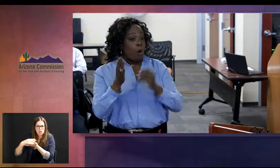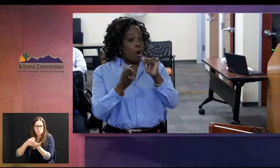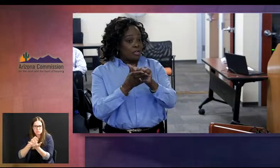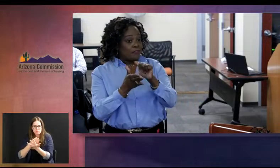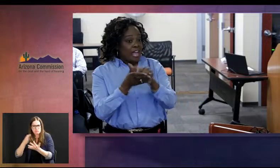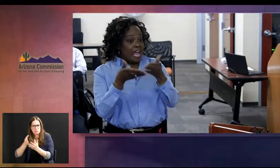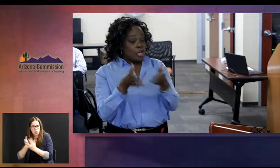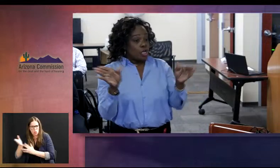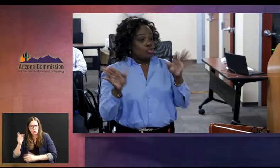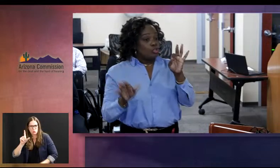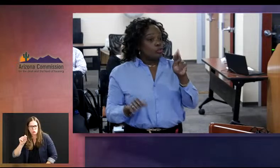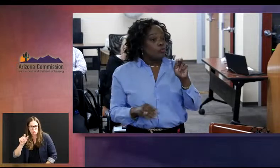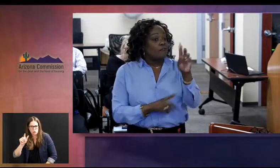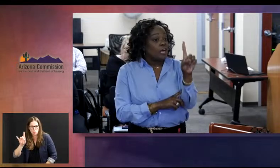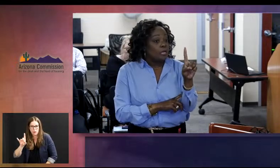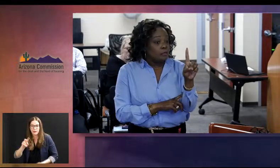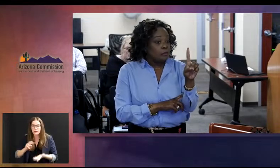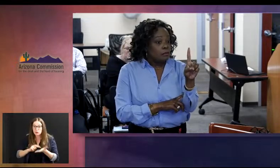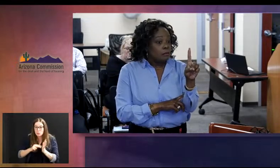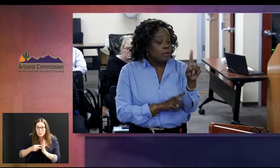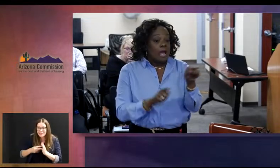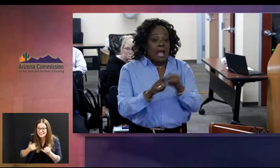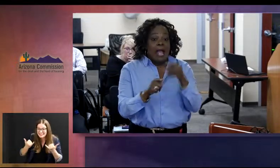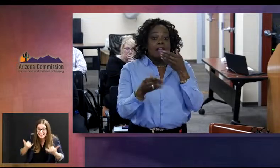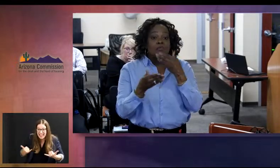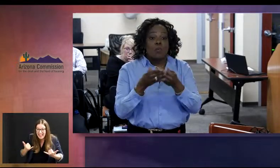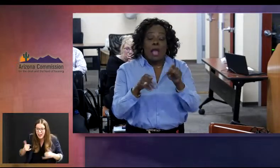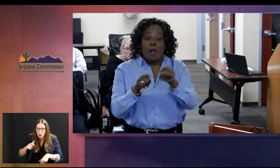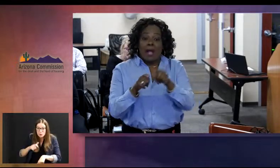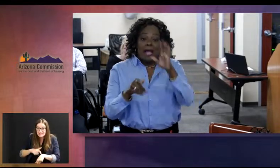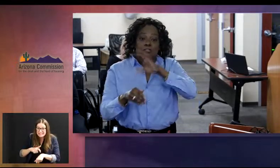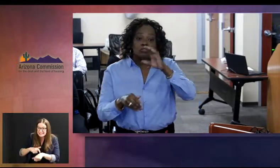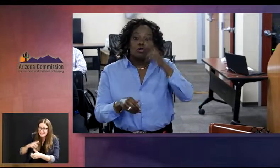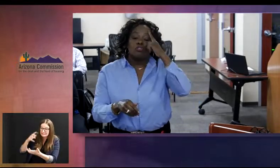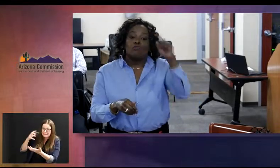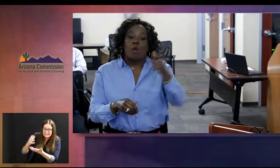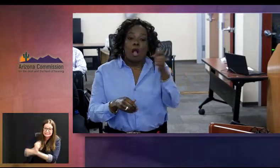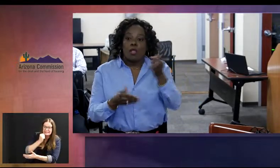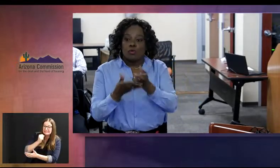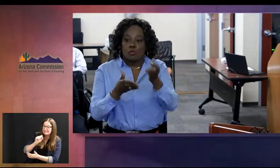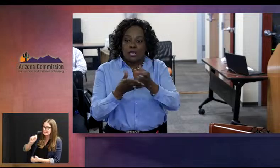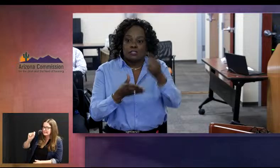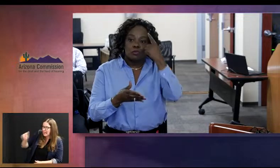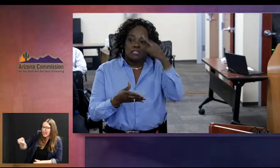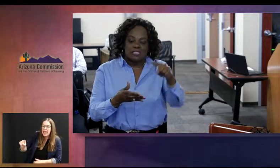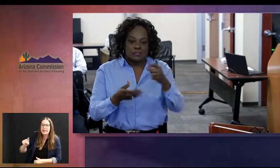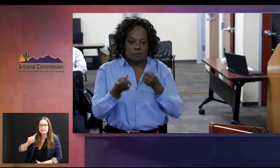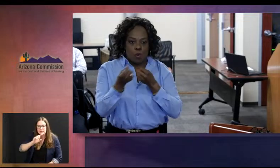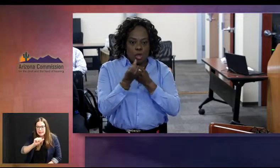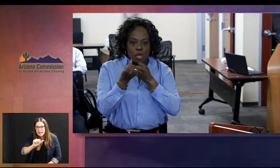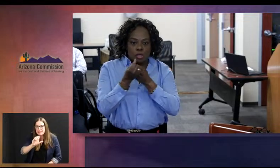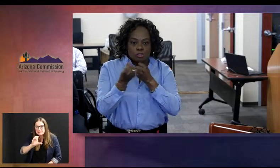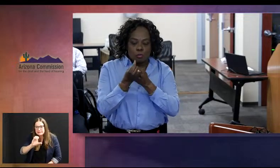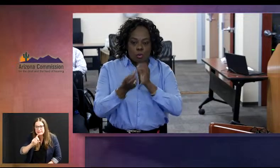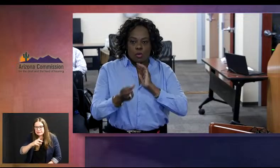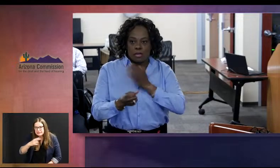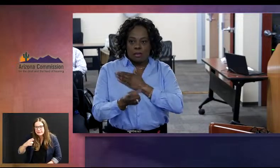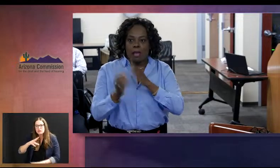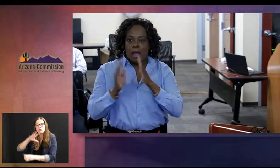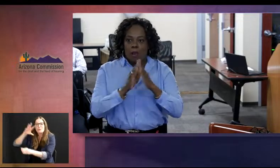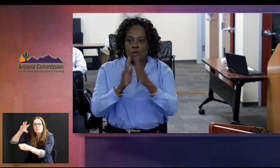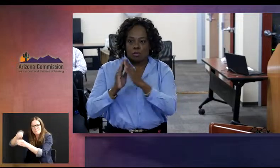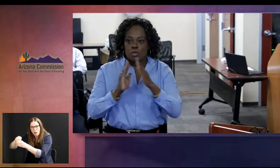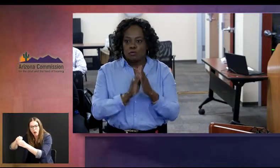Now's the time to ask to be part of the general fund, as well as looking for other